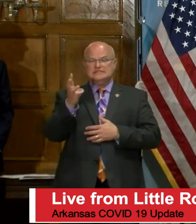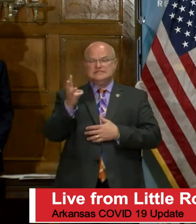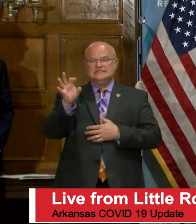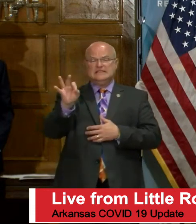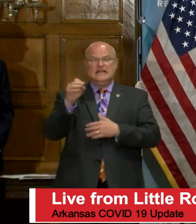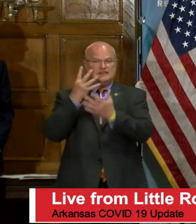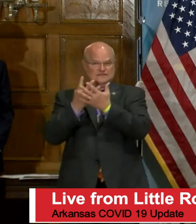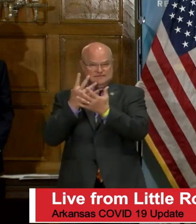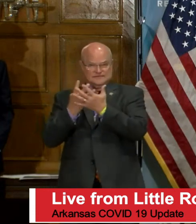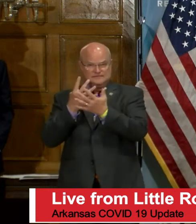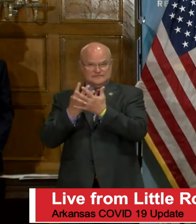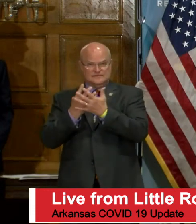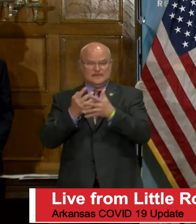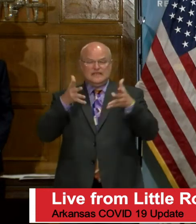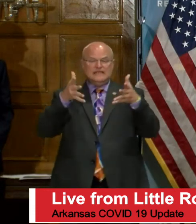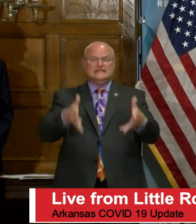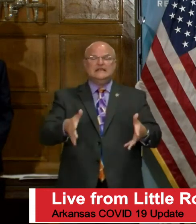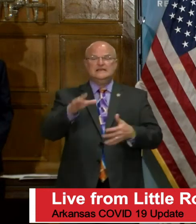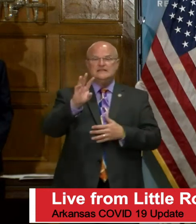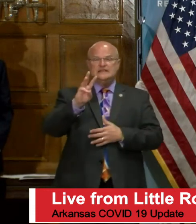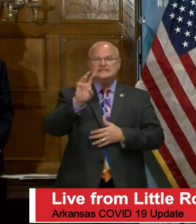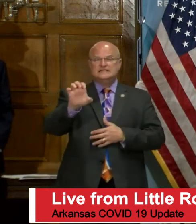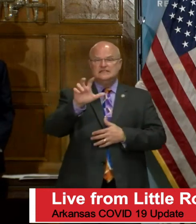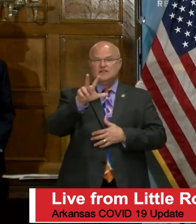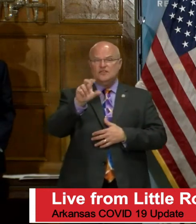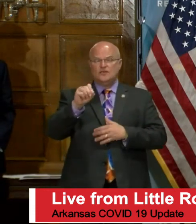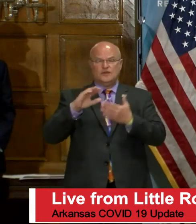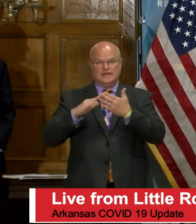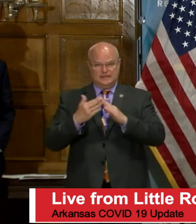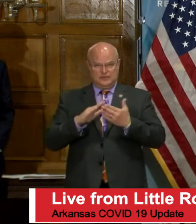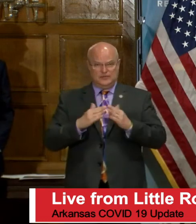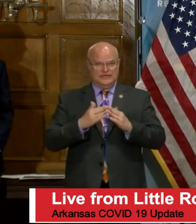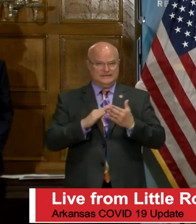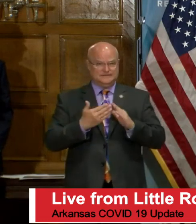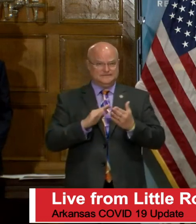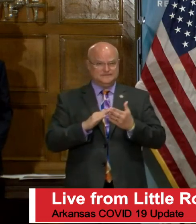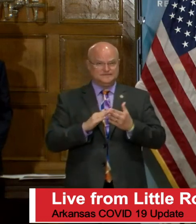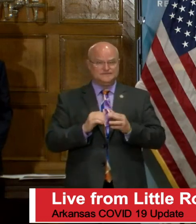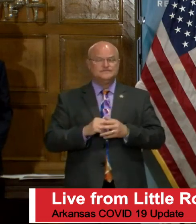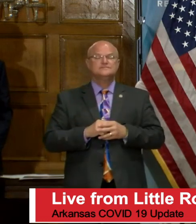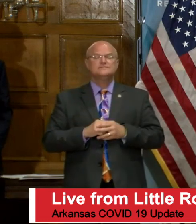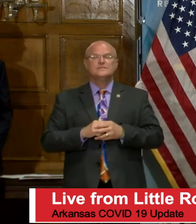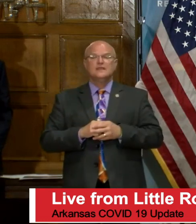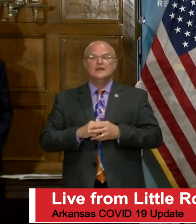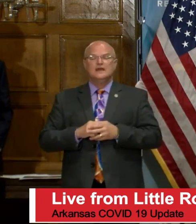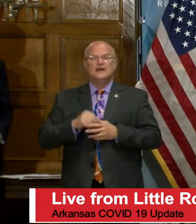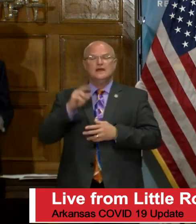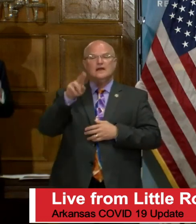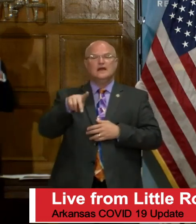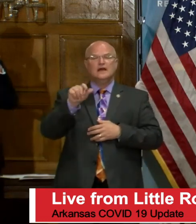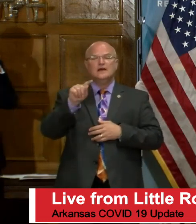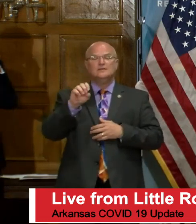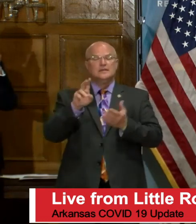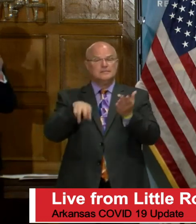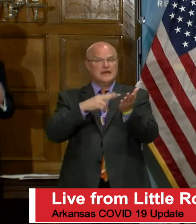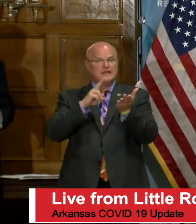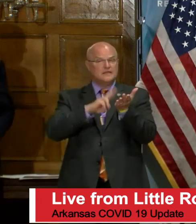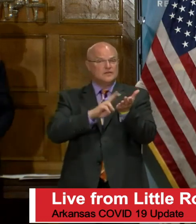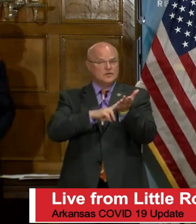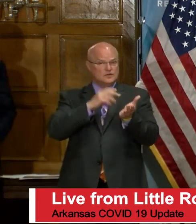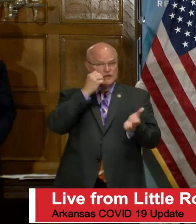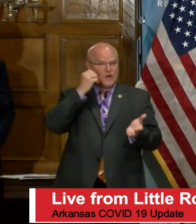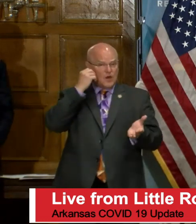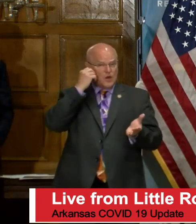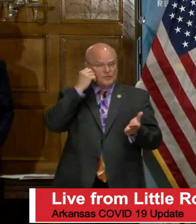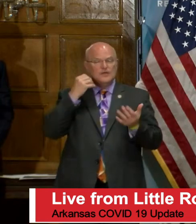369 in correctional facilities, and 630 are in the community. I want to give a brief update on our nursing homes.